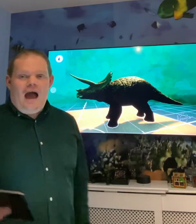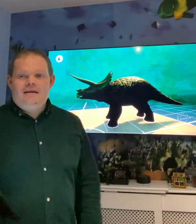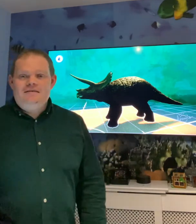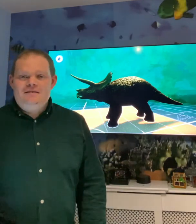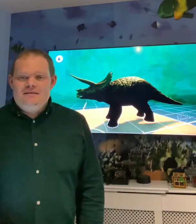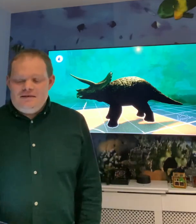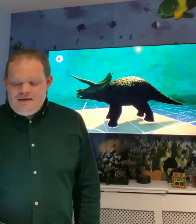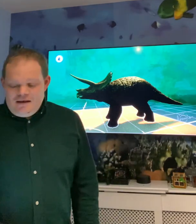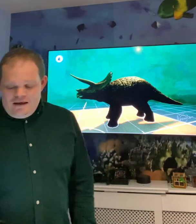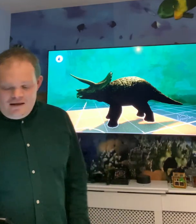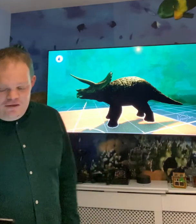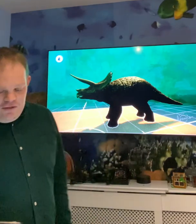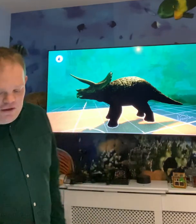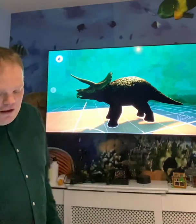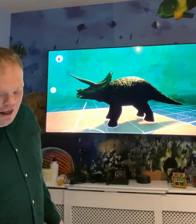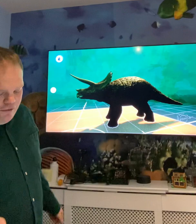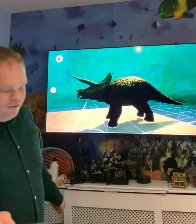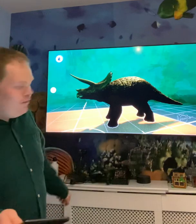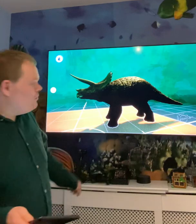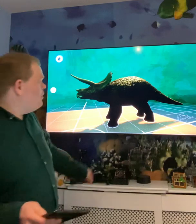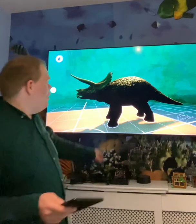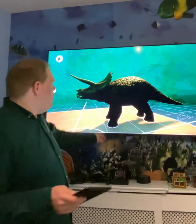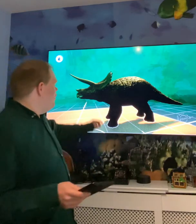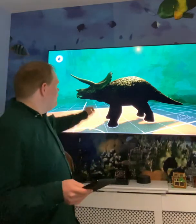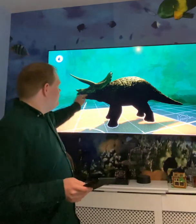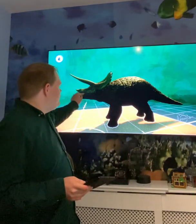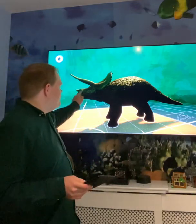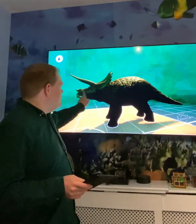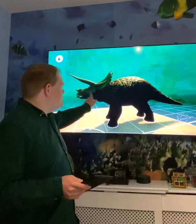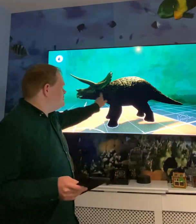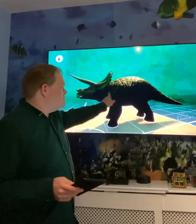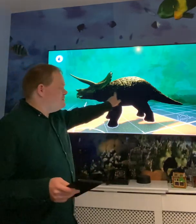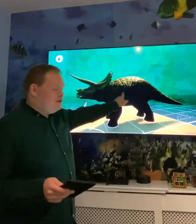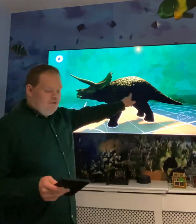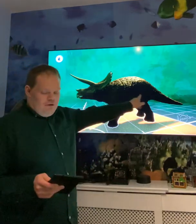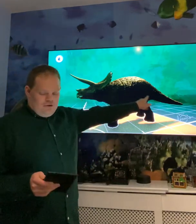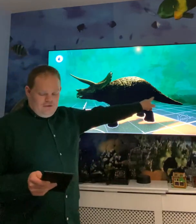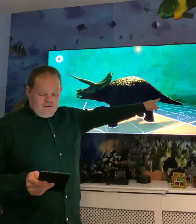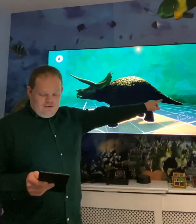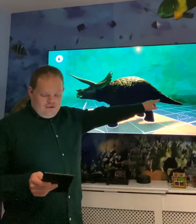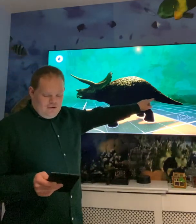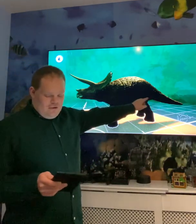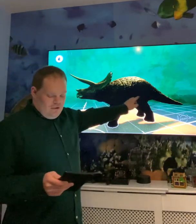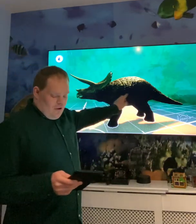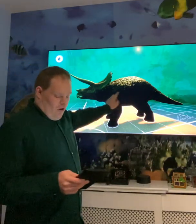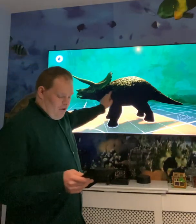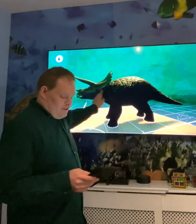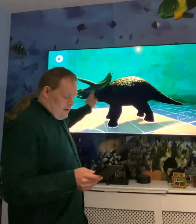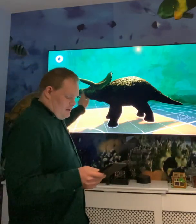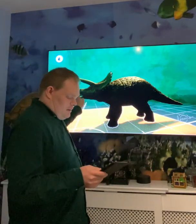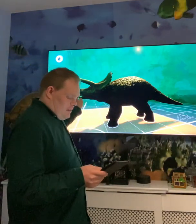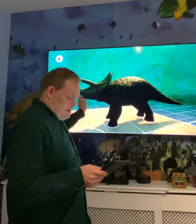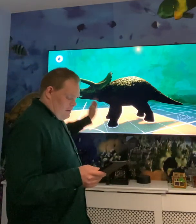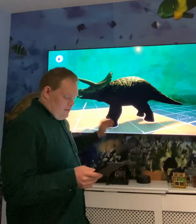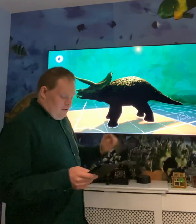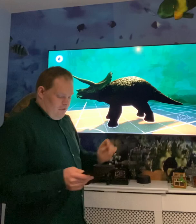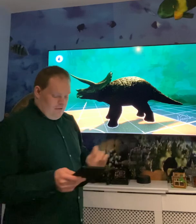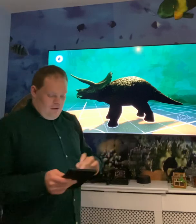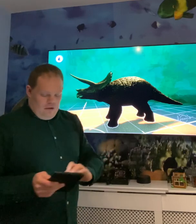and the length of these in particular creatures are exactly the